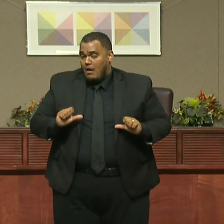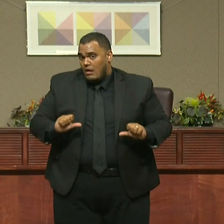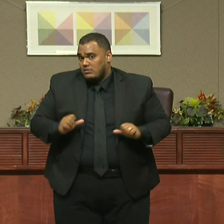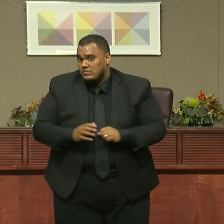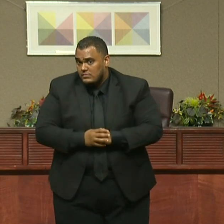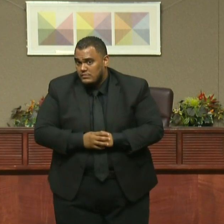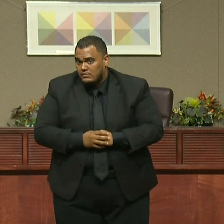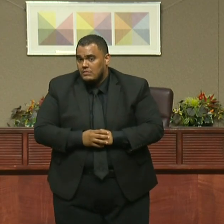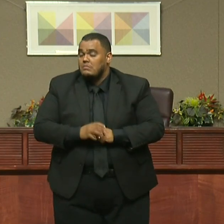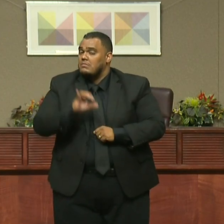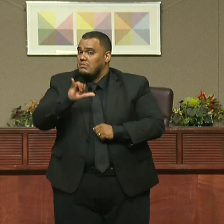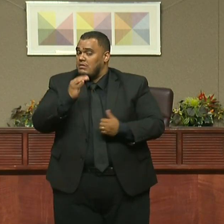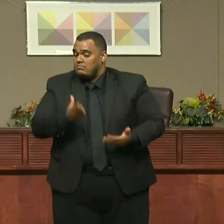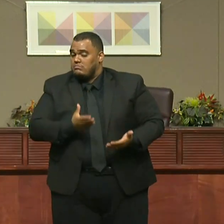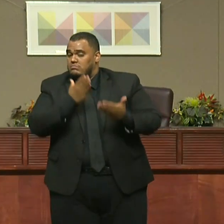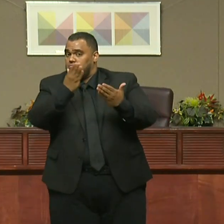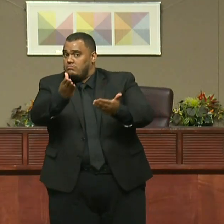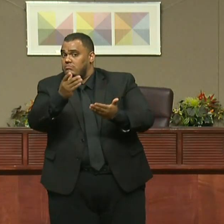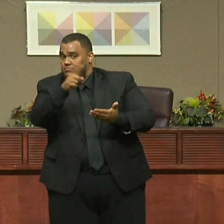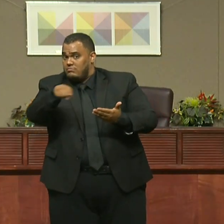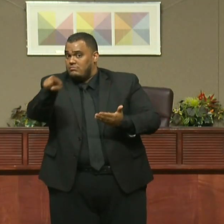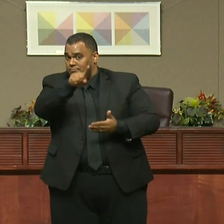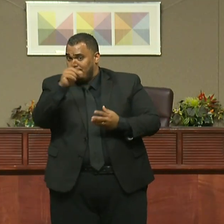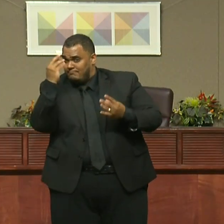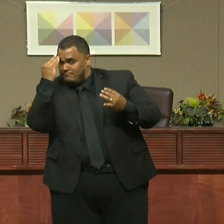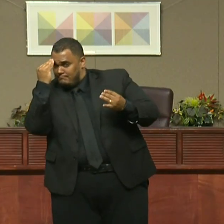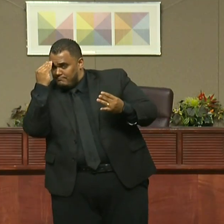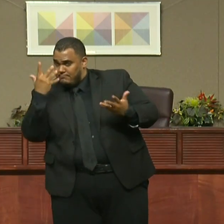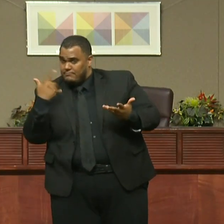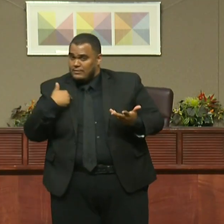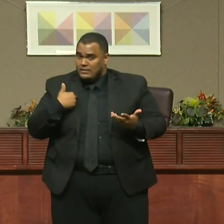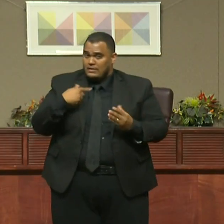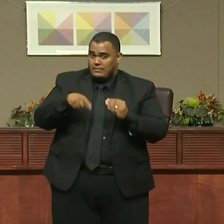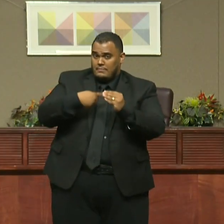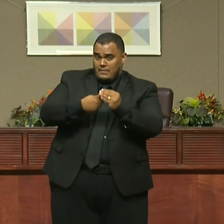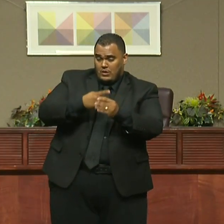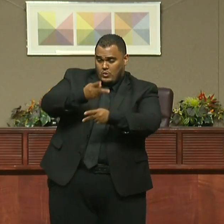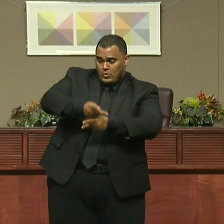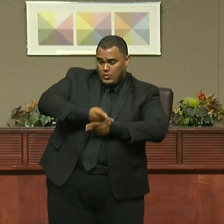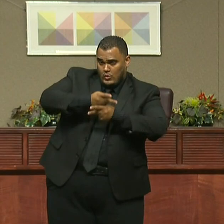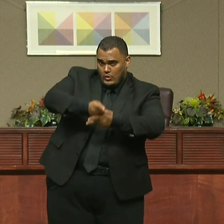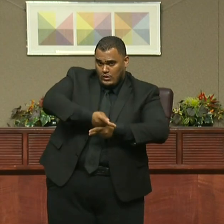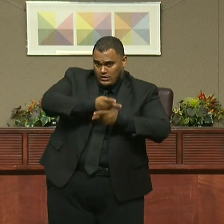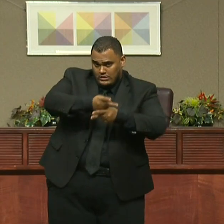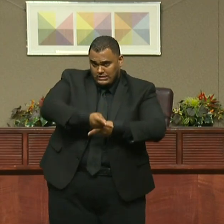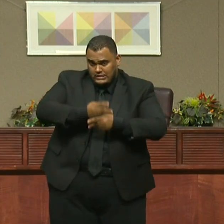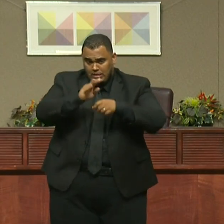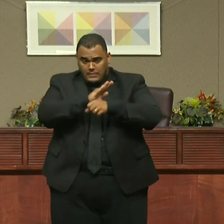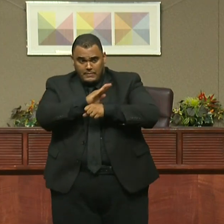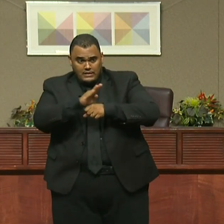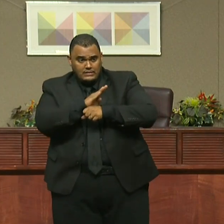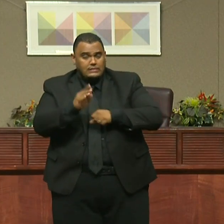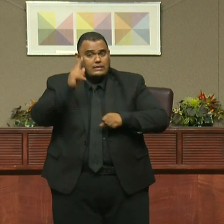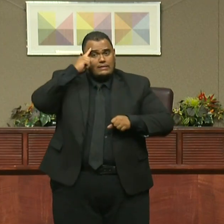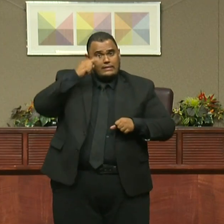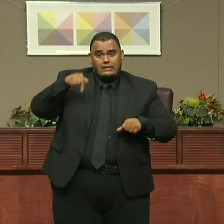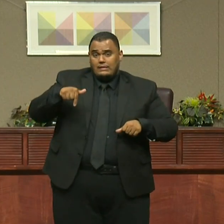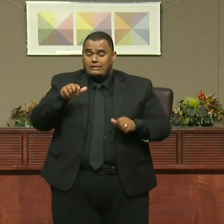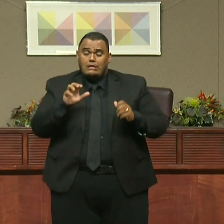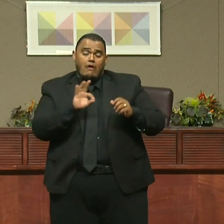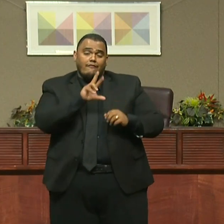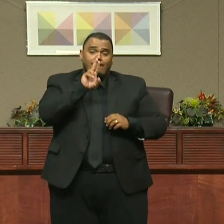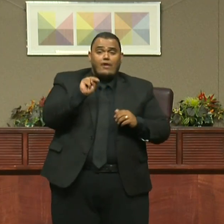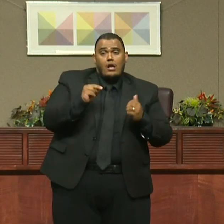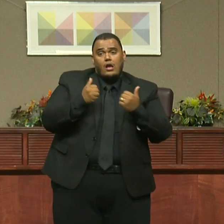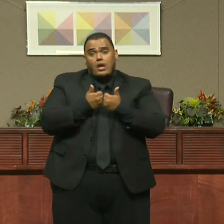that's what I would offer in the way of caution to businesses that just think that this is all fun and games. It's